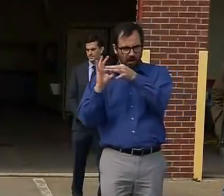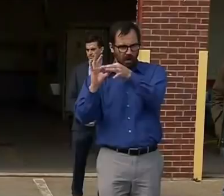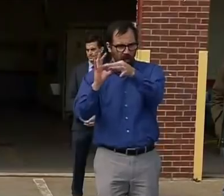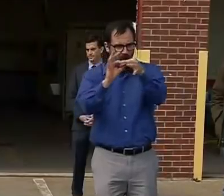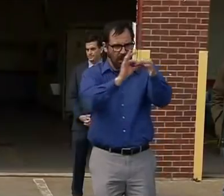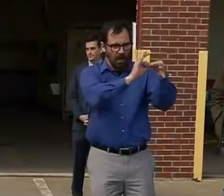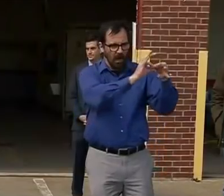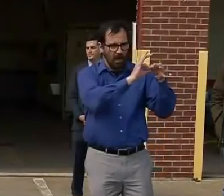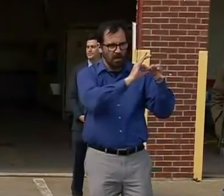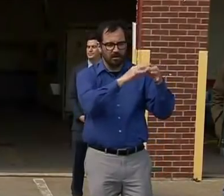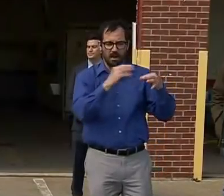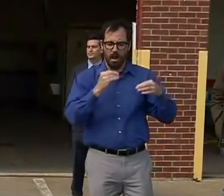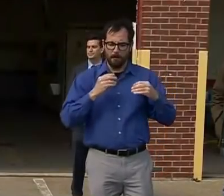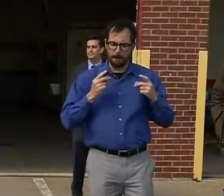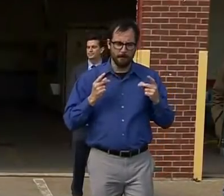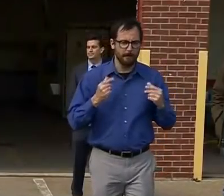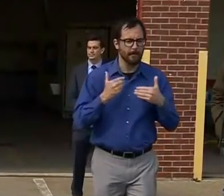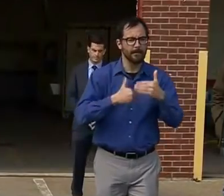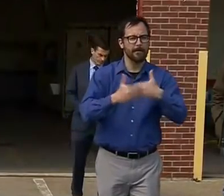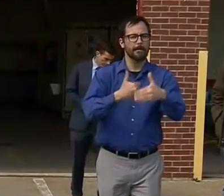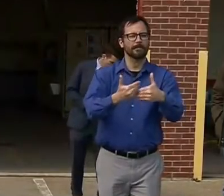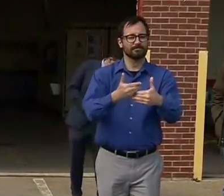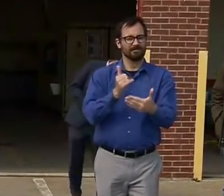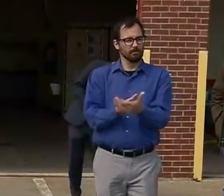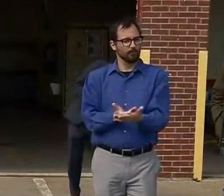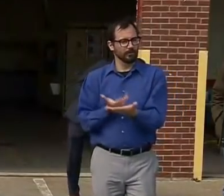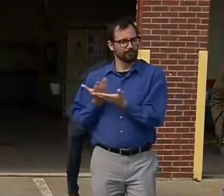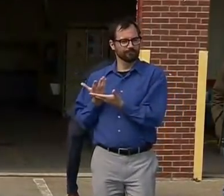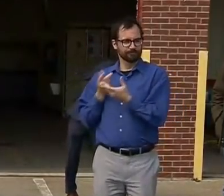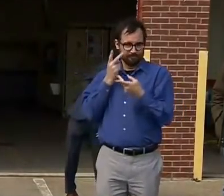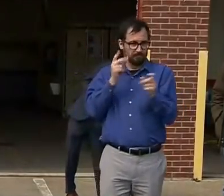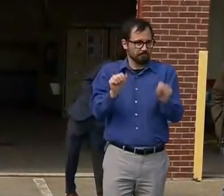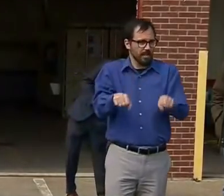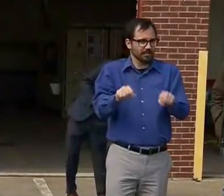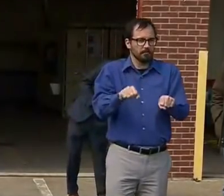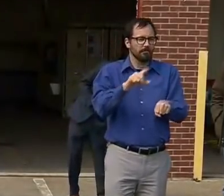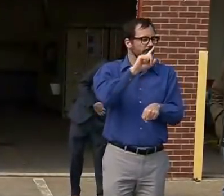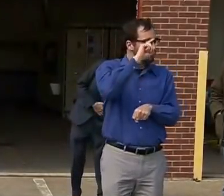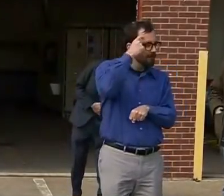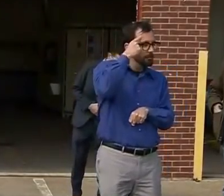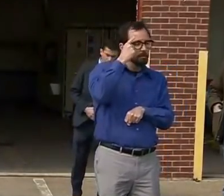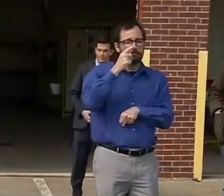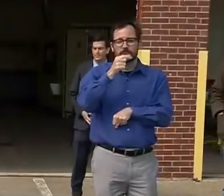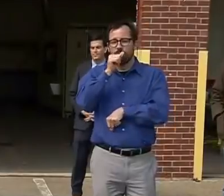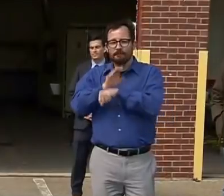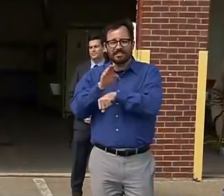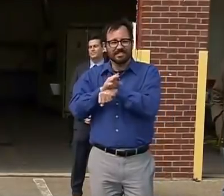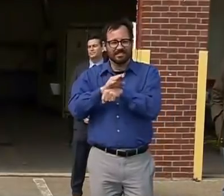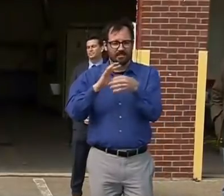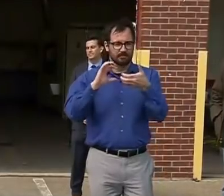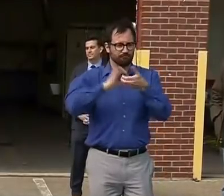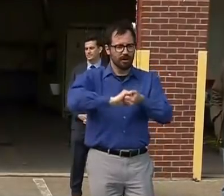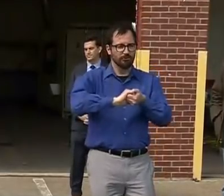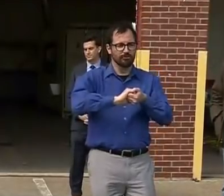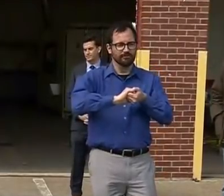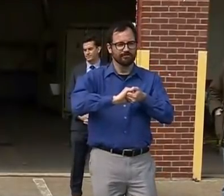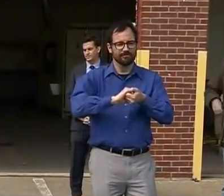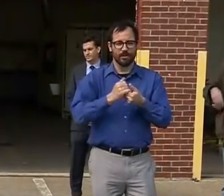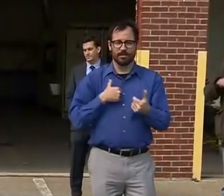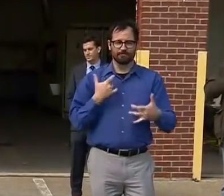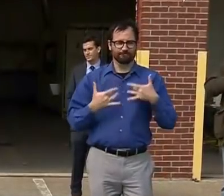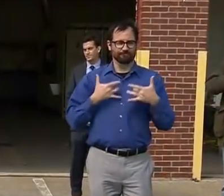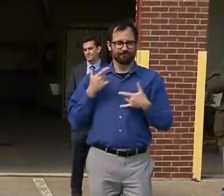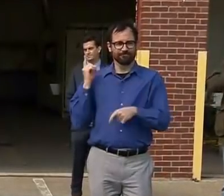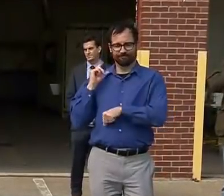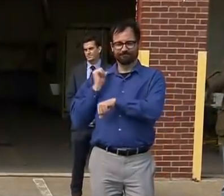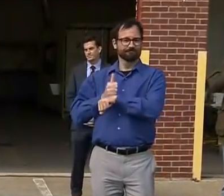And I think we've all done that here. So we're excited to have this system up and running, and it's going to help so many people in our effort to take on this crisis.